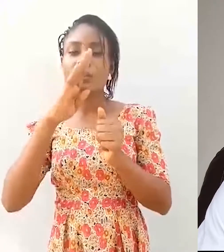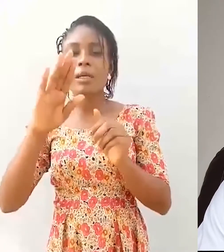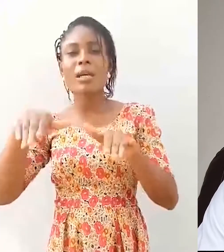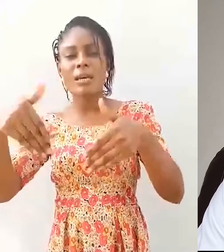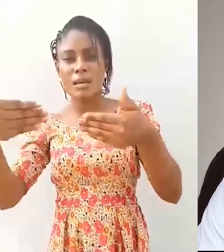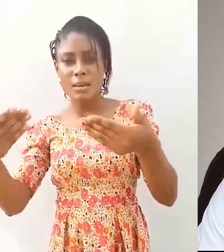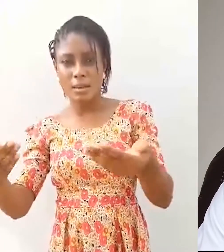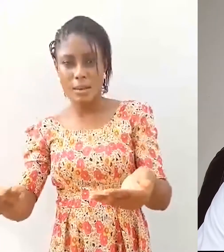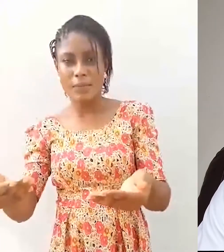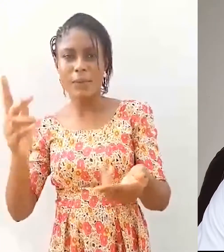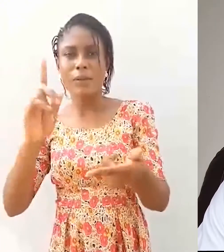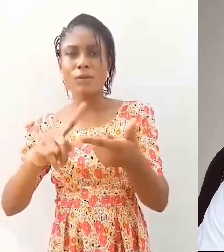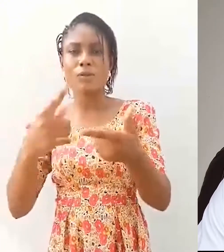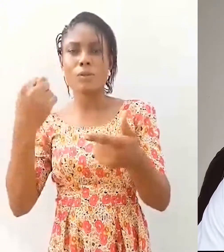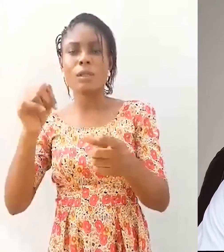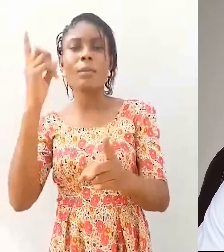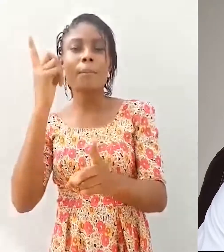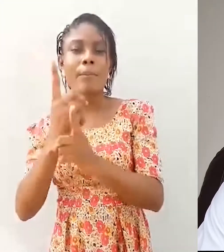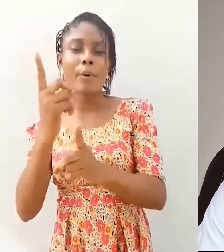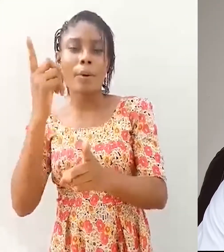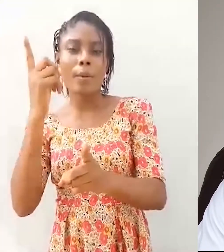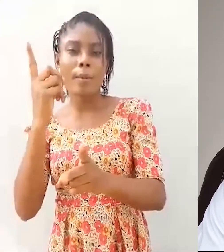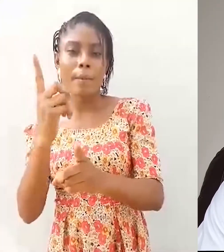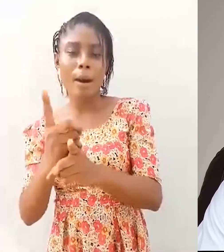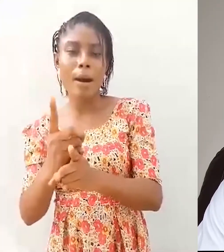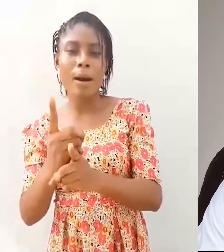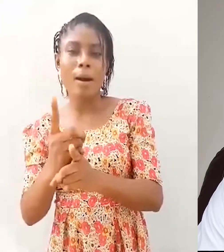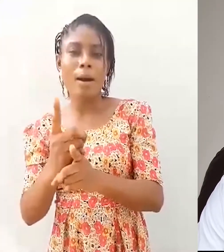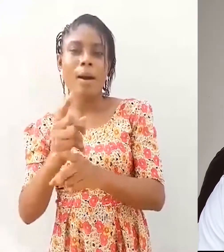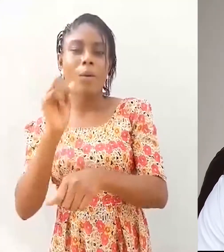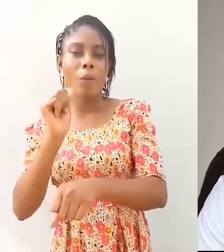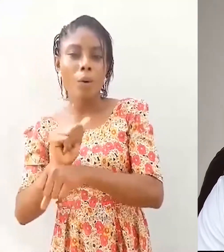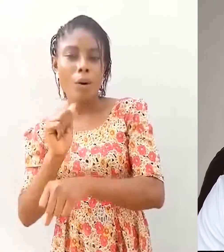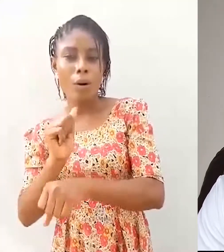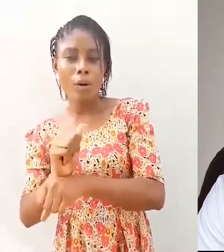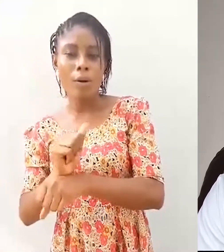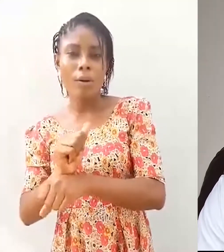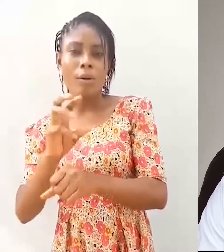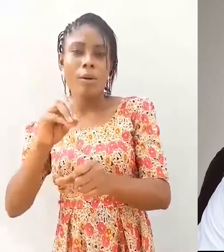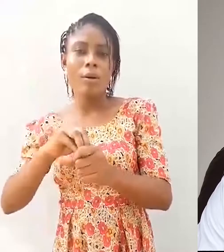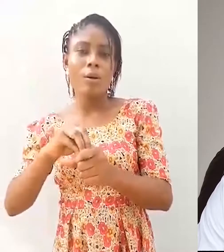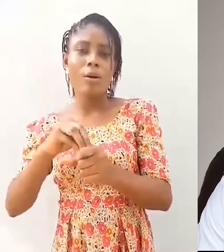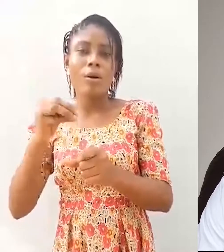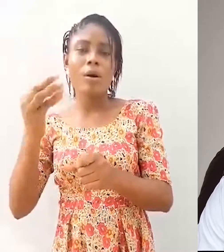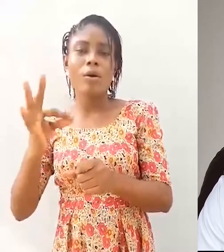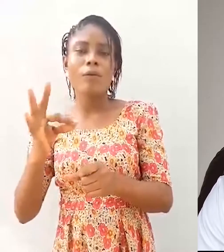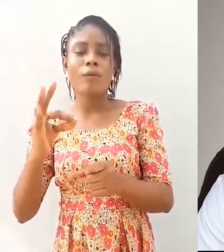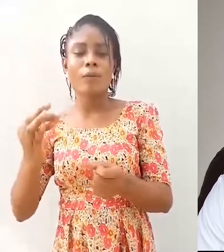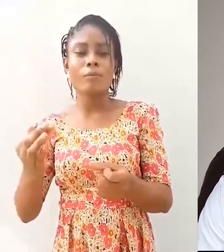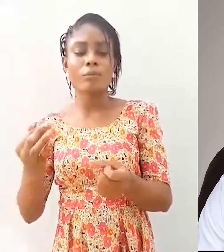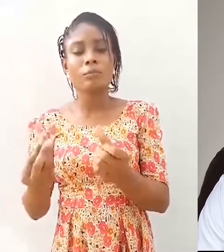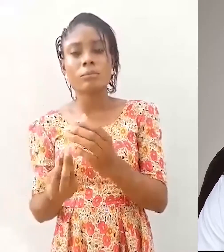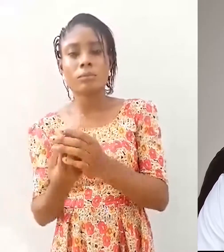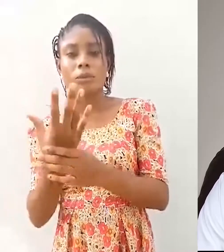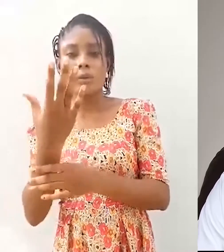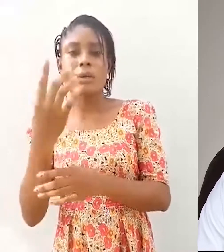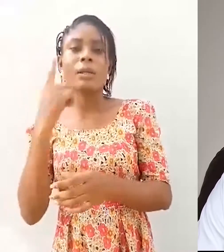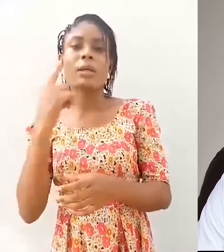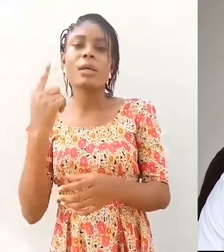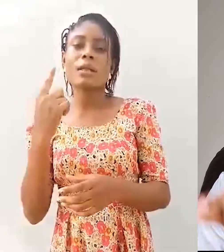advocacy should be extended to the proper job, the proper work